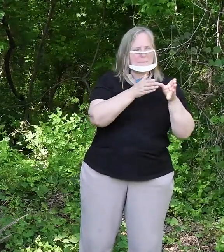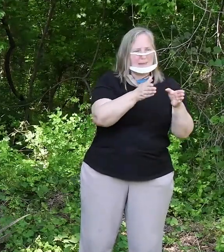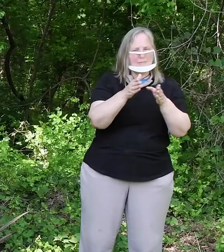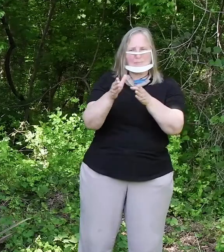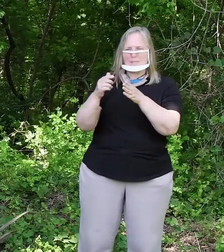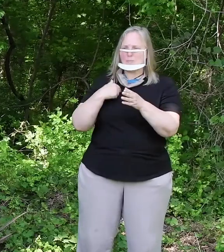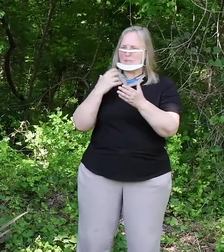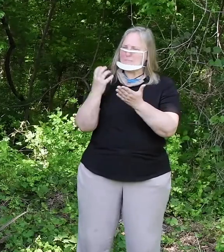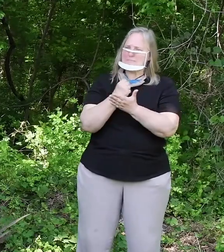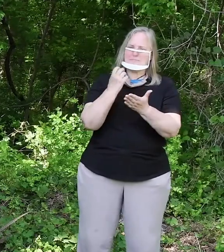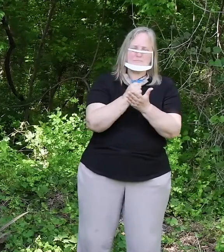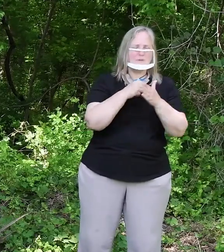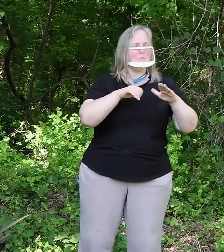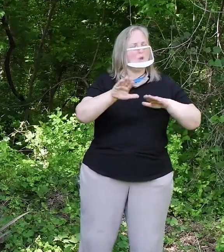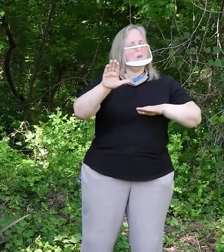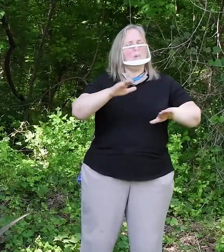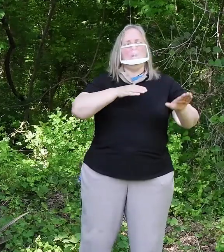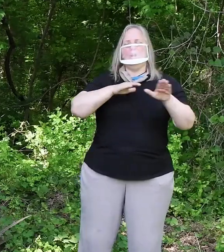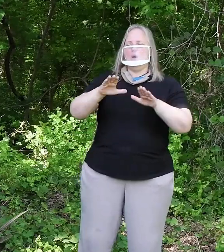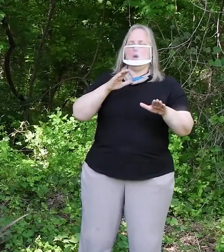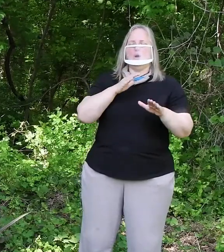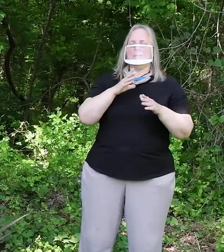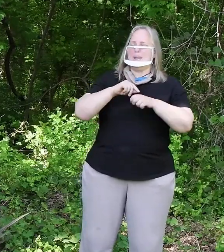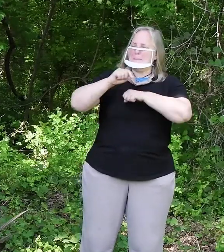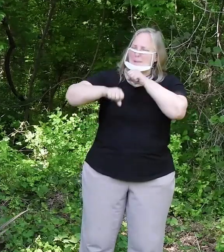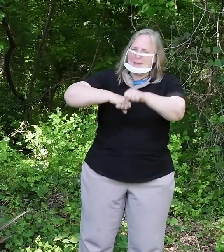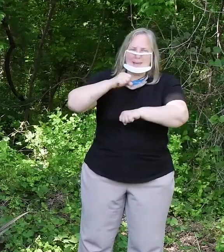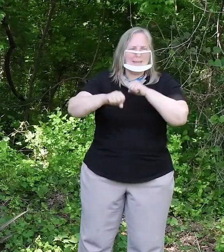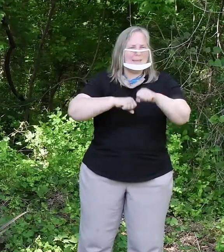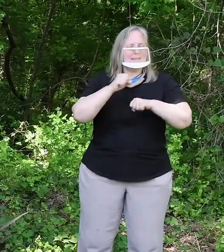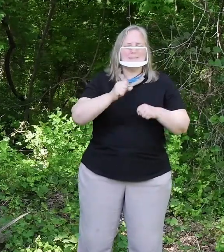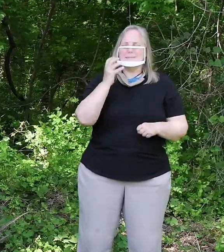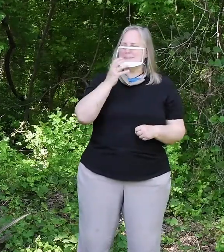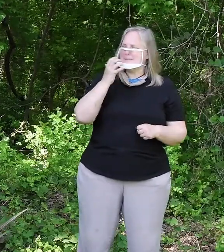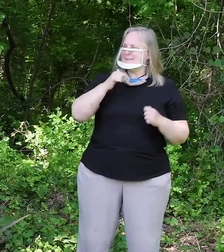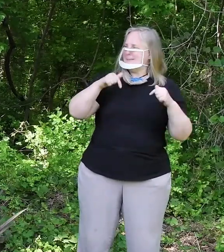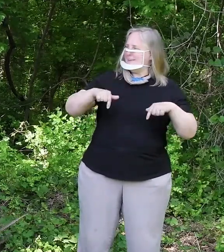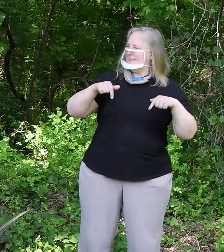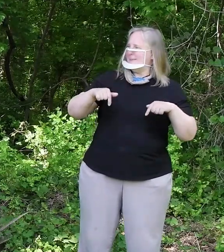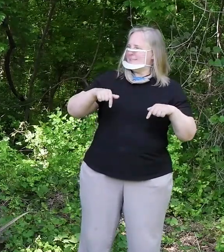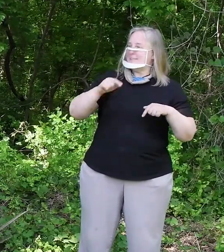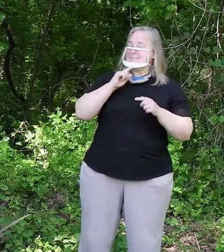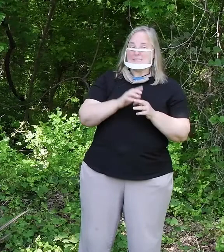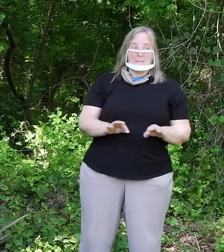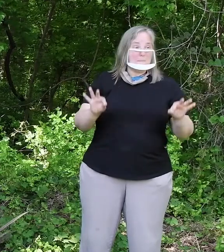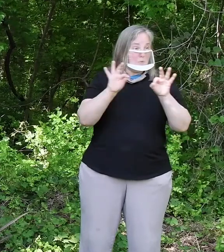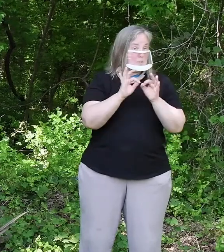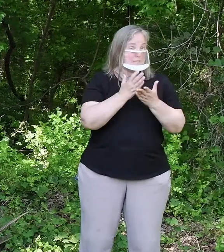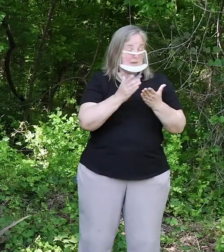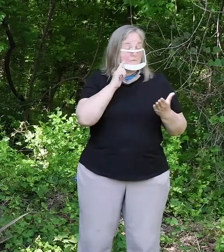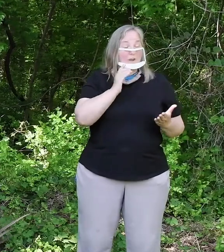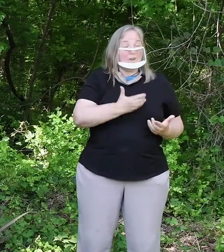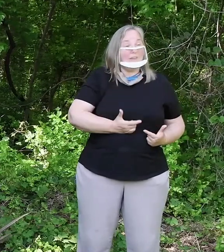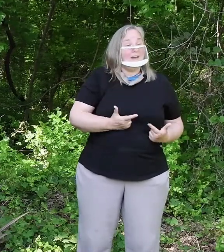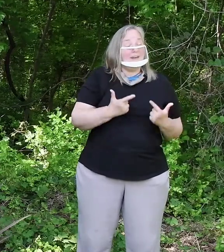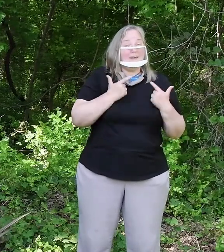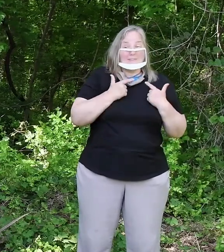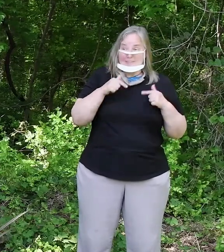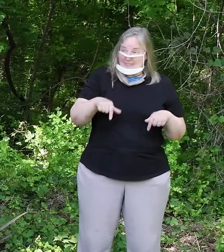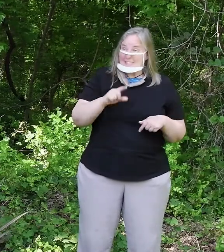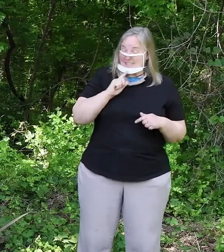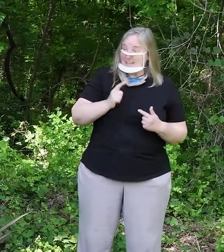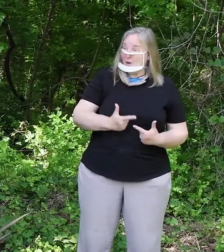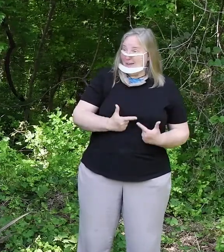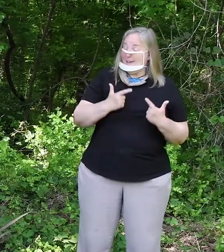and just had endless walks and bike rides. I mean, this is important stuff for our life. This is our